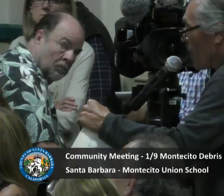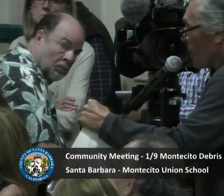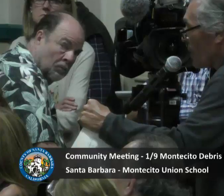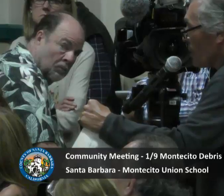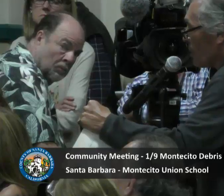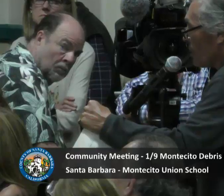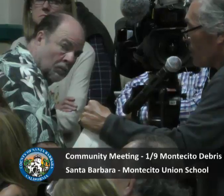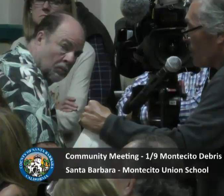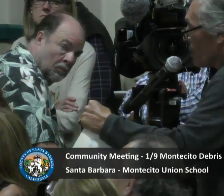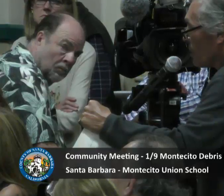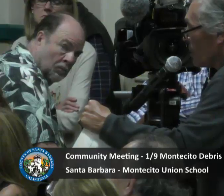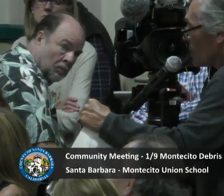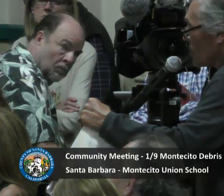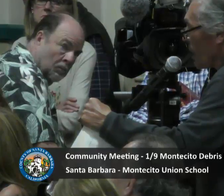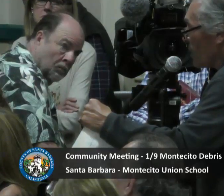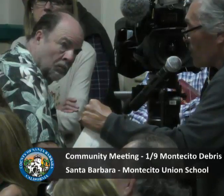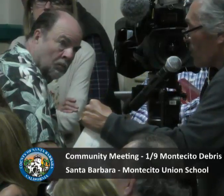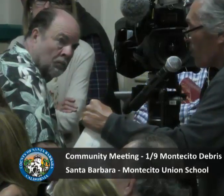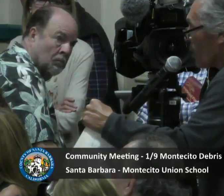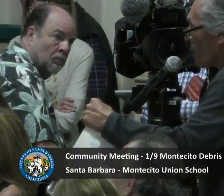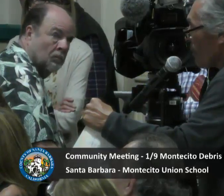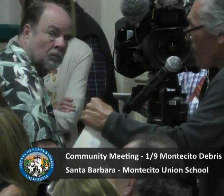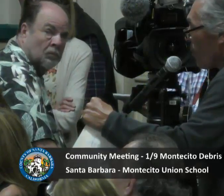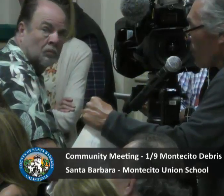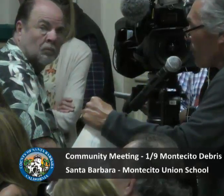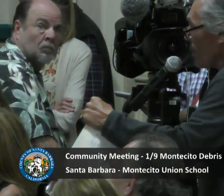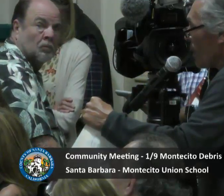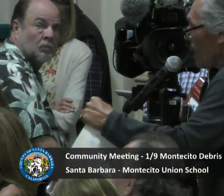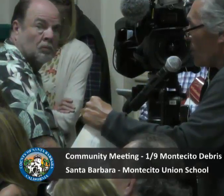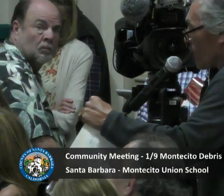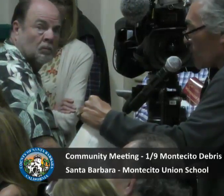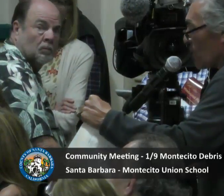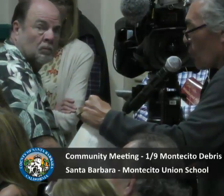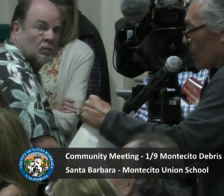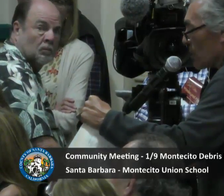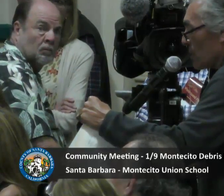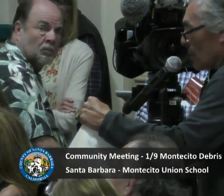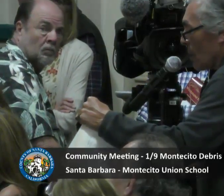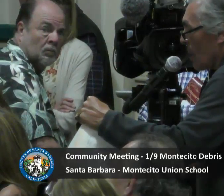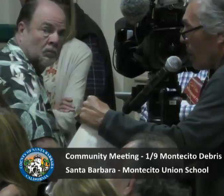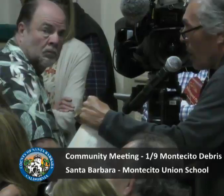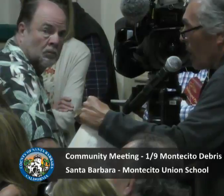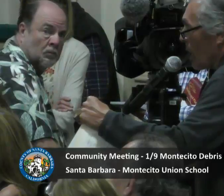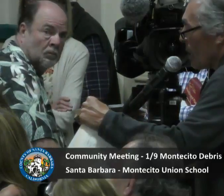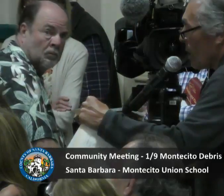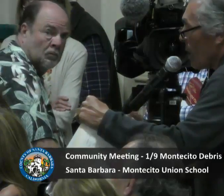is the county, the state, or FEMA addressing the question